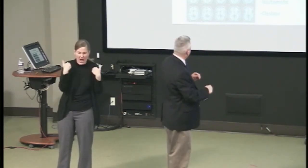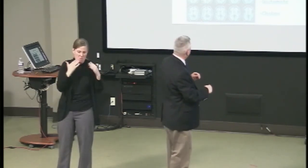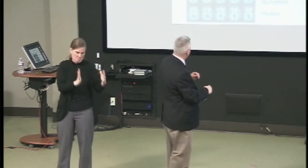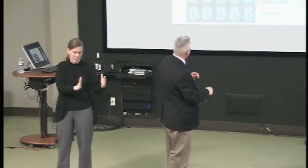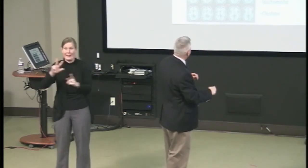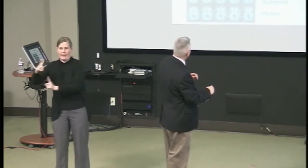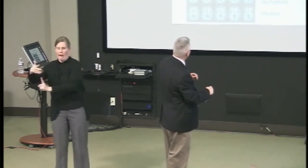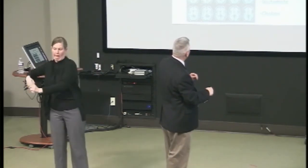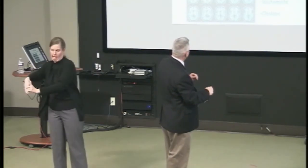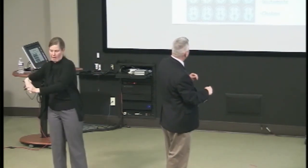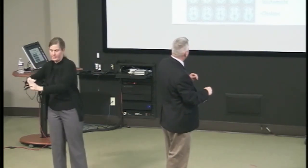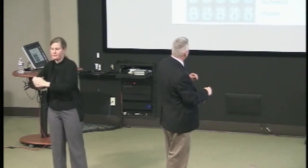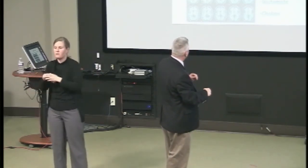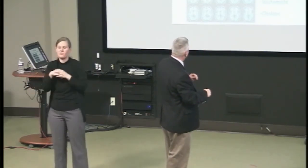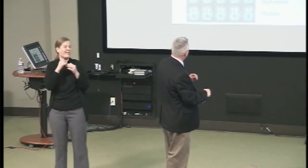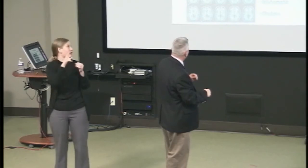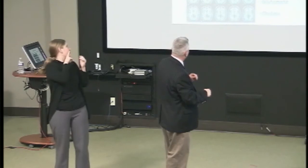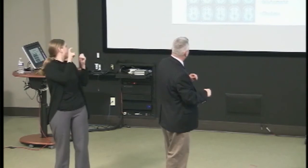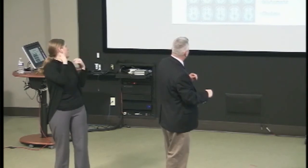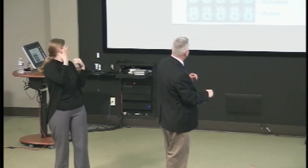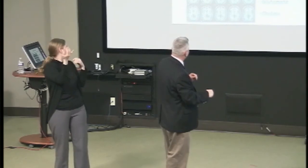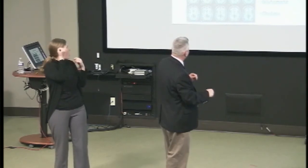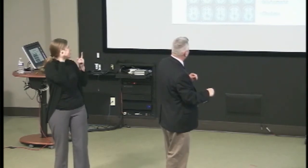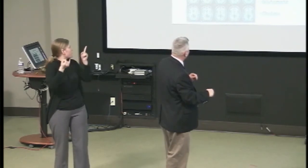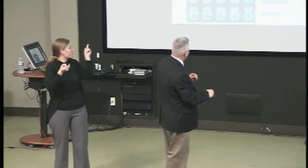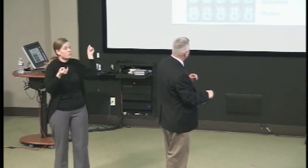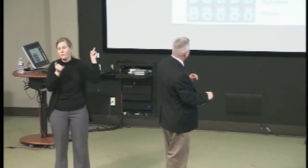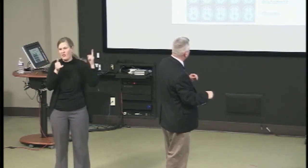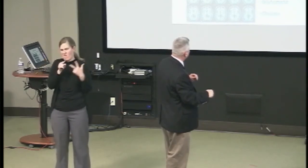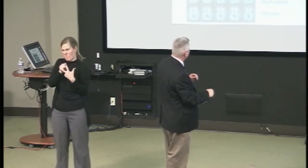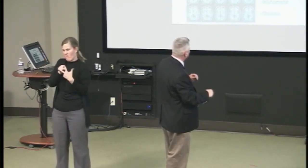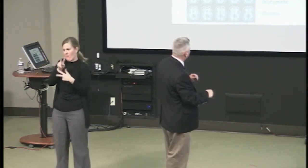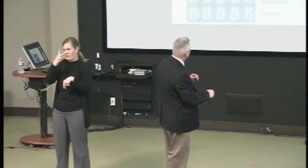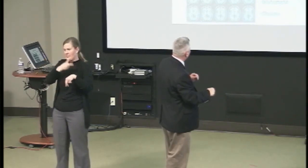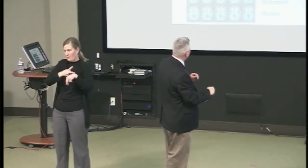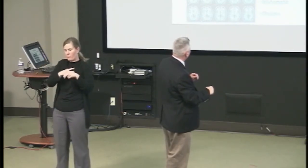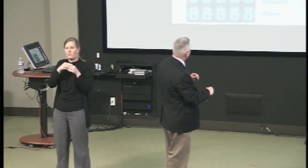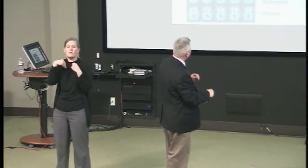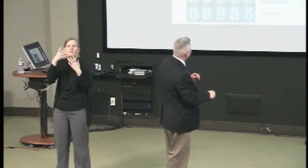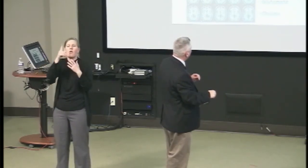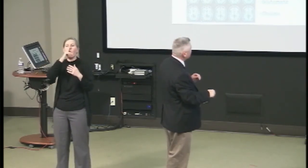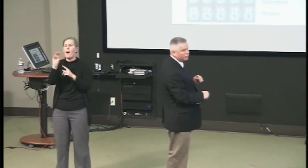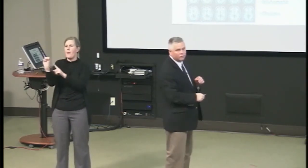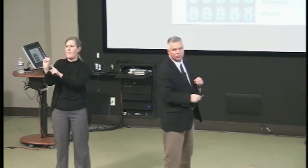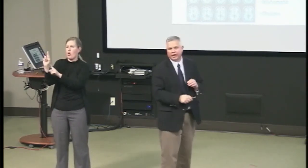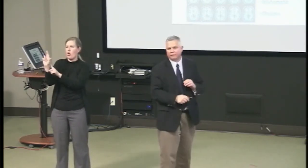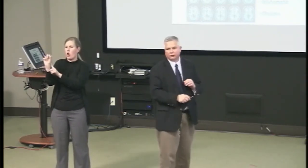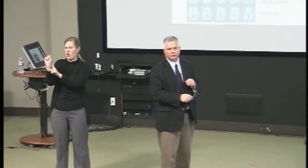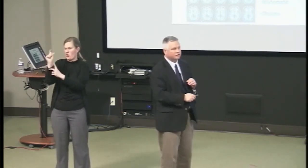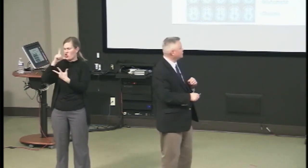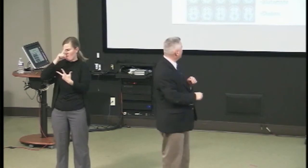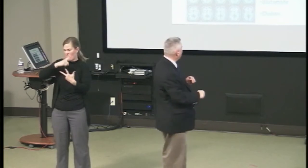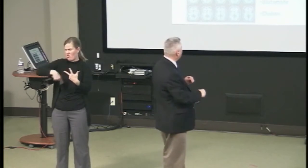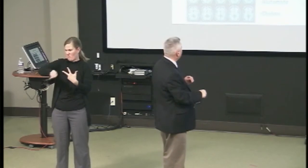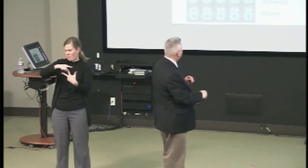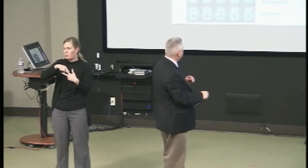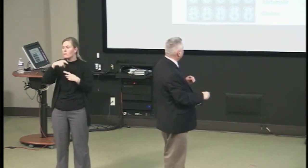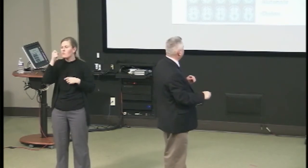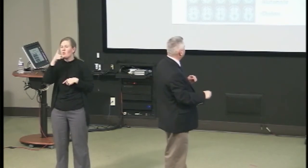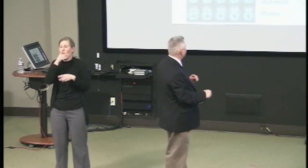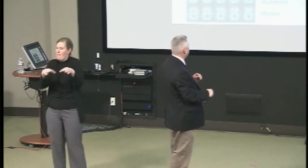is a way of using an MR system to identify concentrations of important neurochemicals,